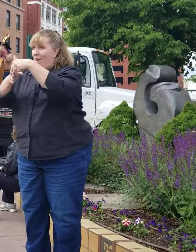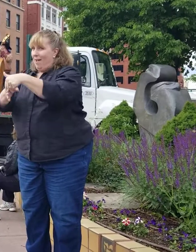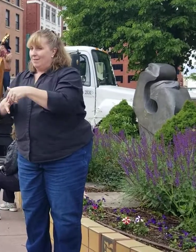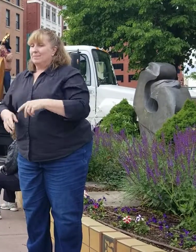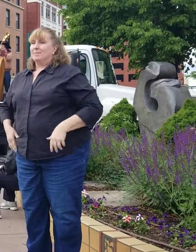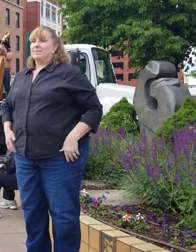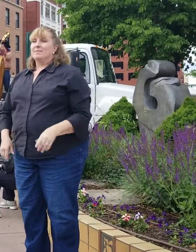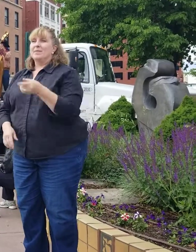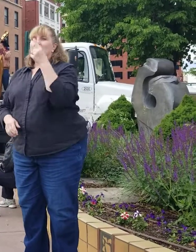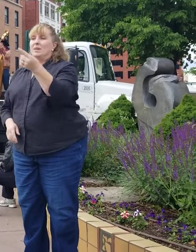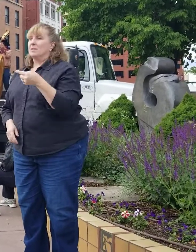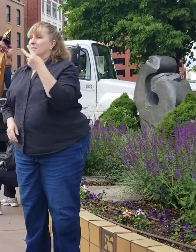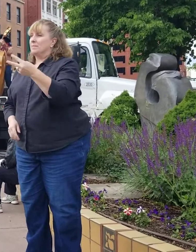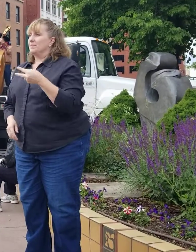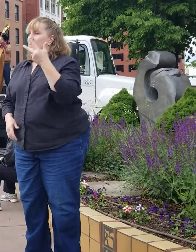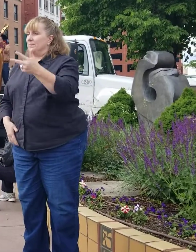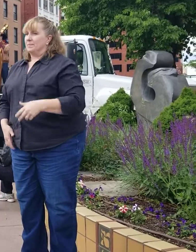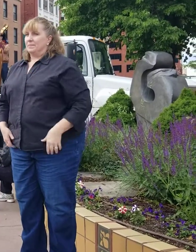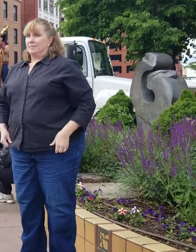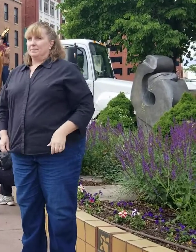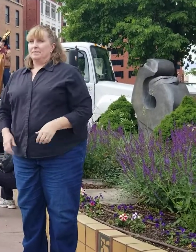We're gonna ride!